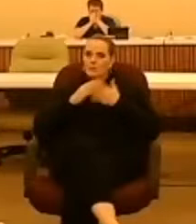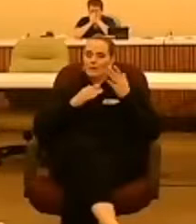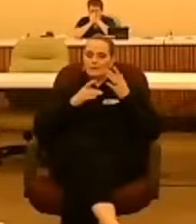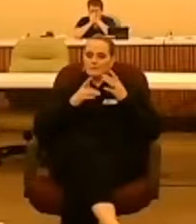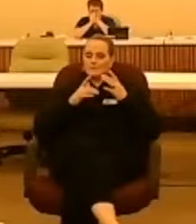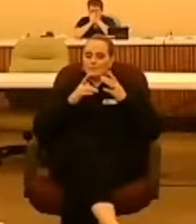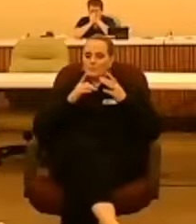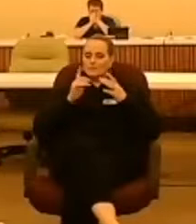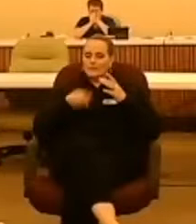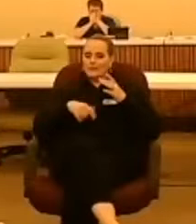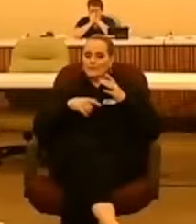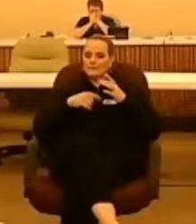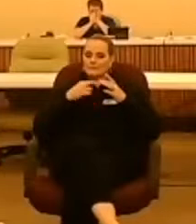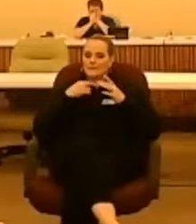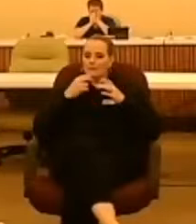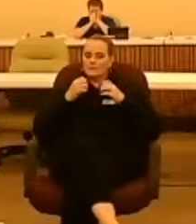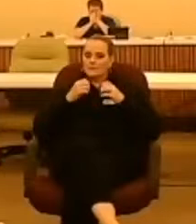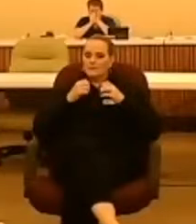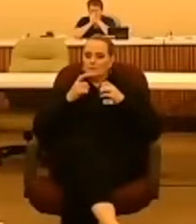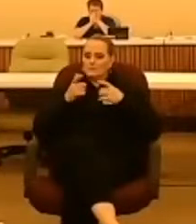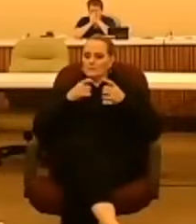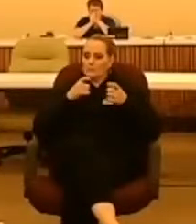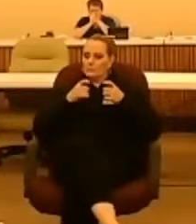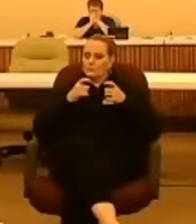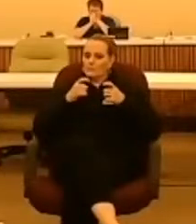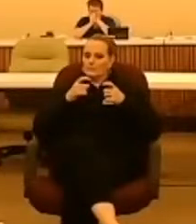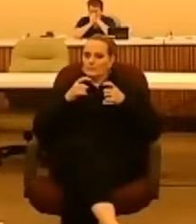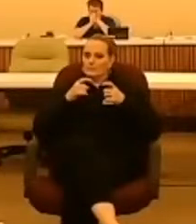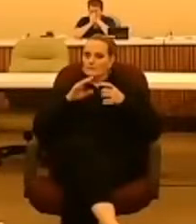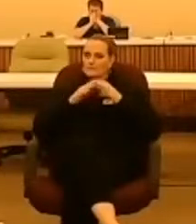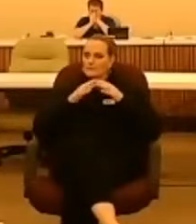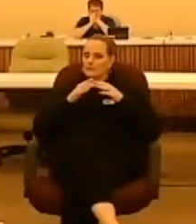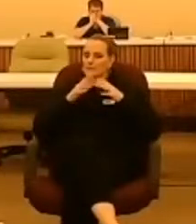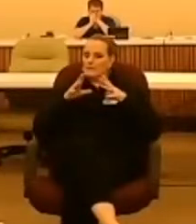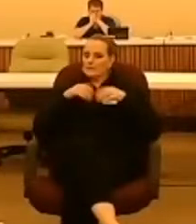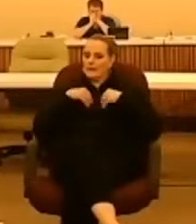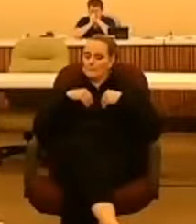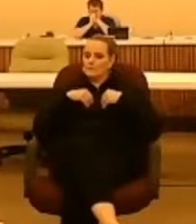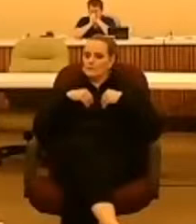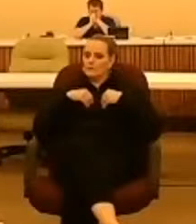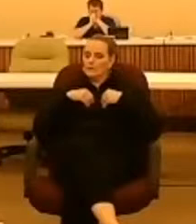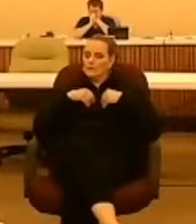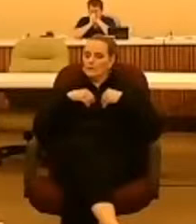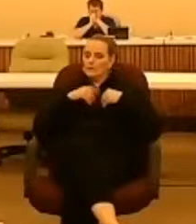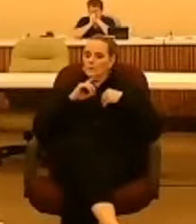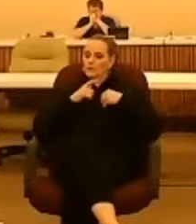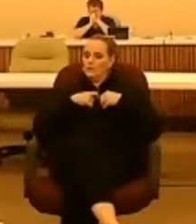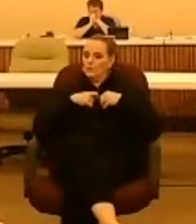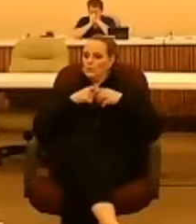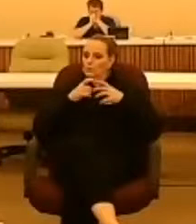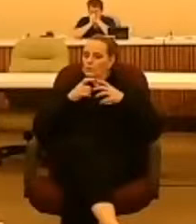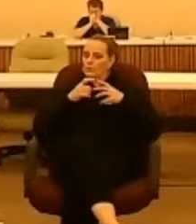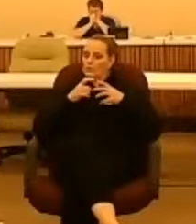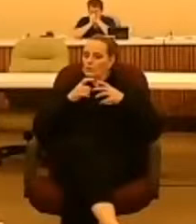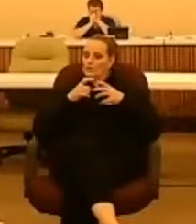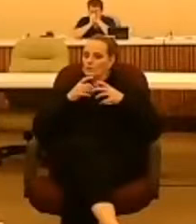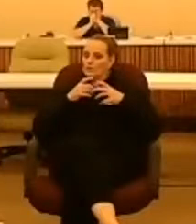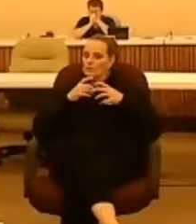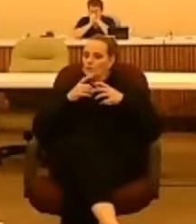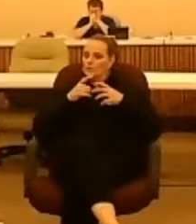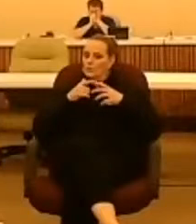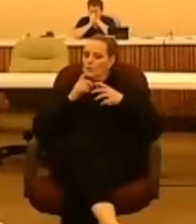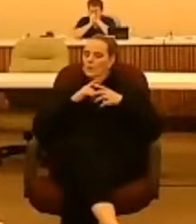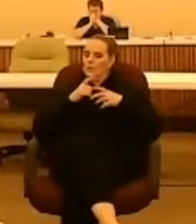bound by rules that the town adopts Right. in other contexts. We're bound by Office of Court Administration